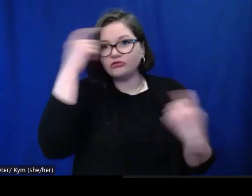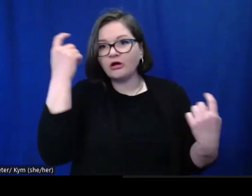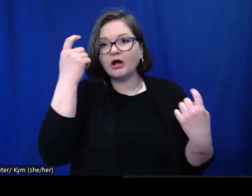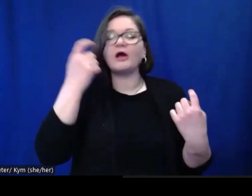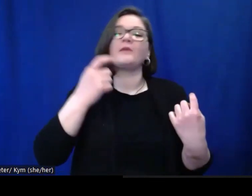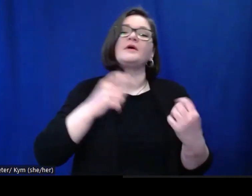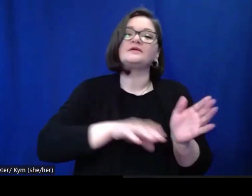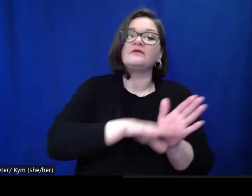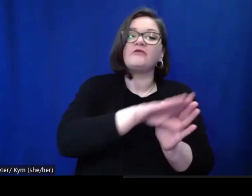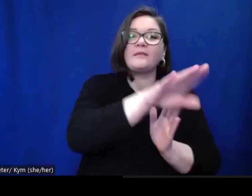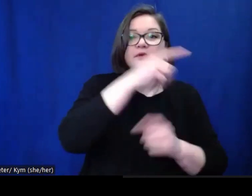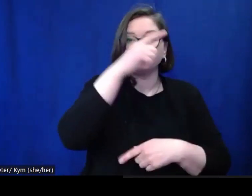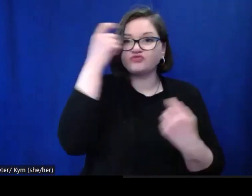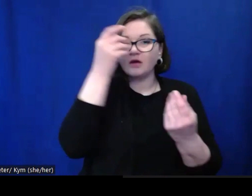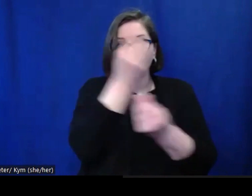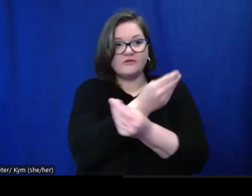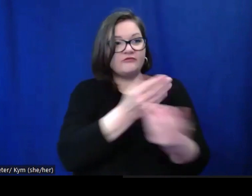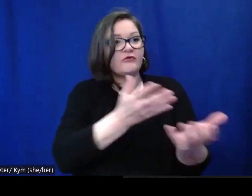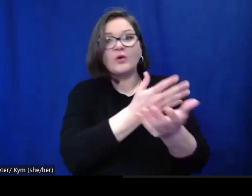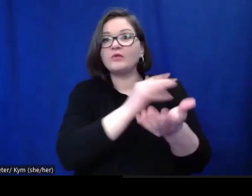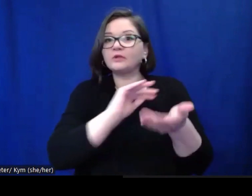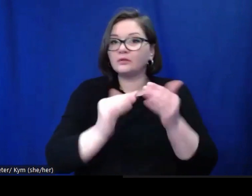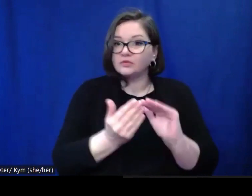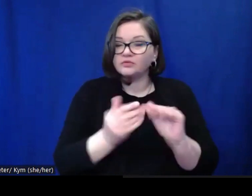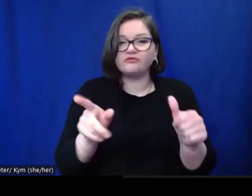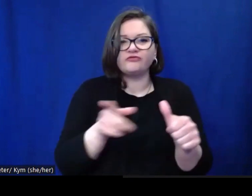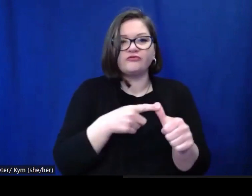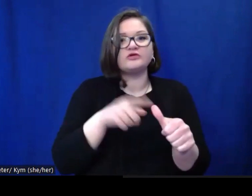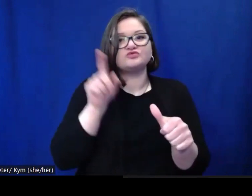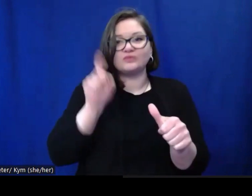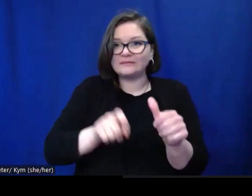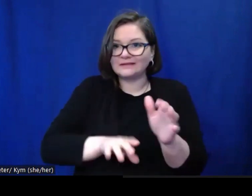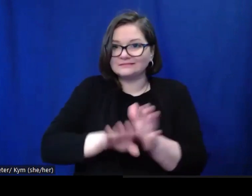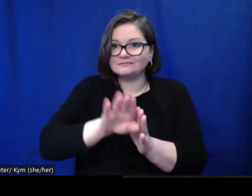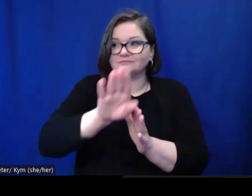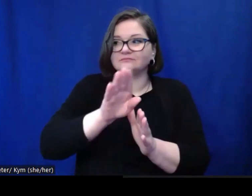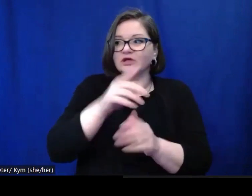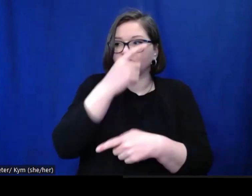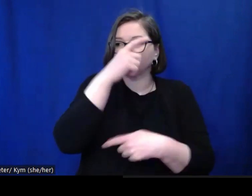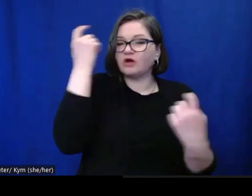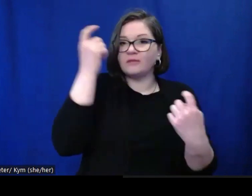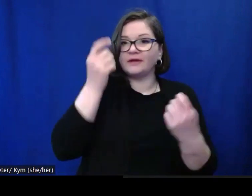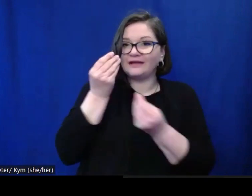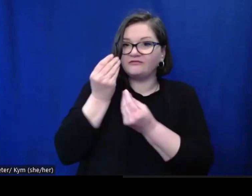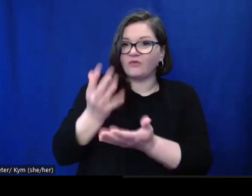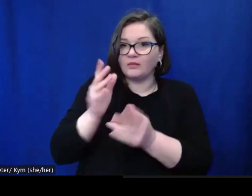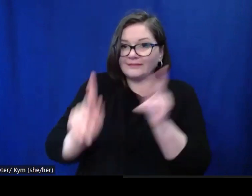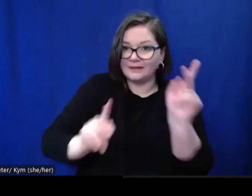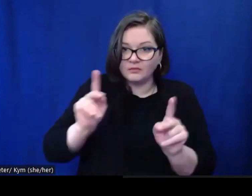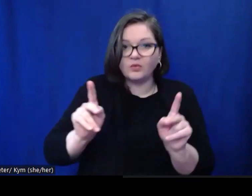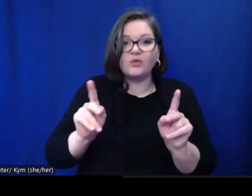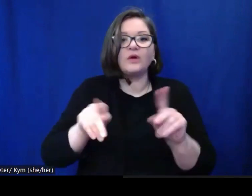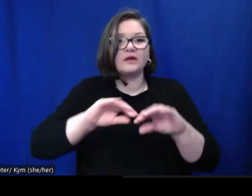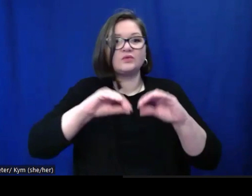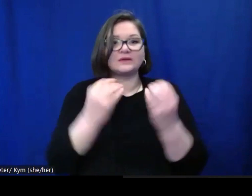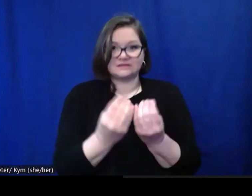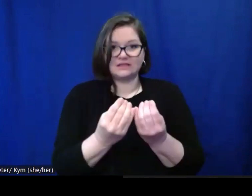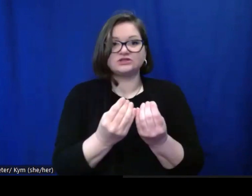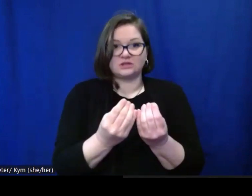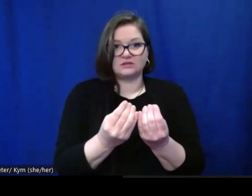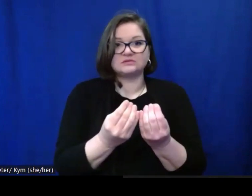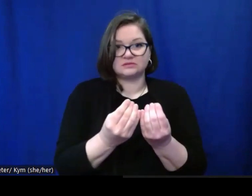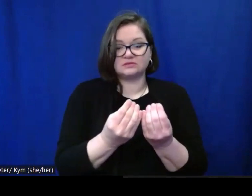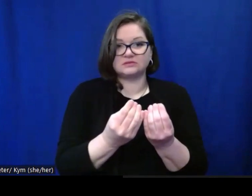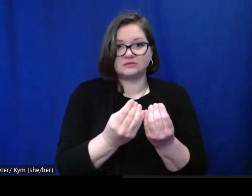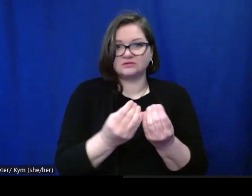trauma-informed communities? It first starts with building trauma-informed individuals and organizations. So